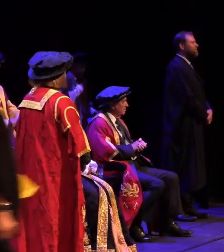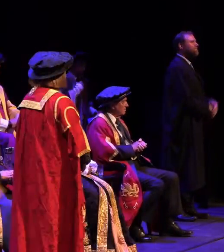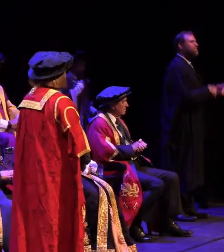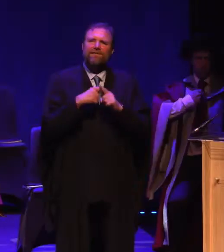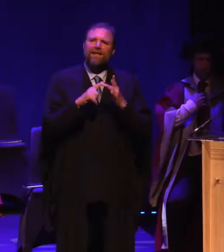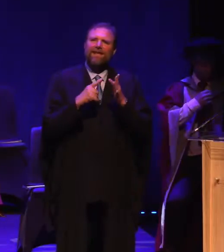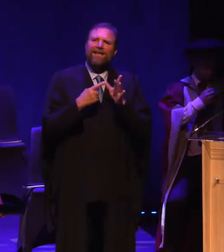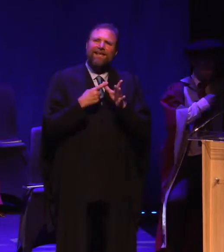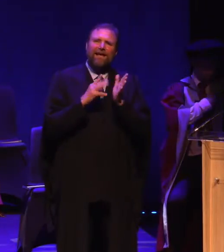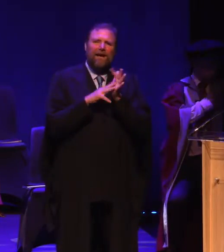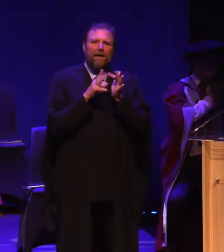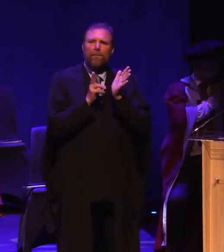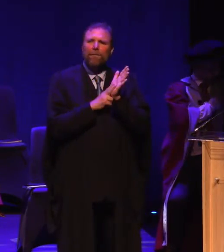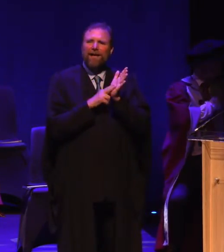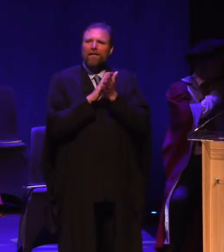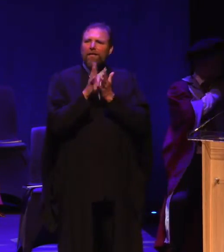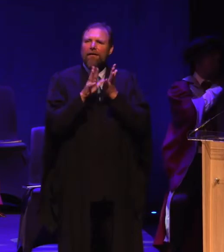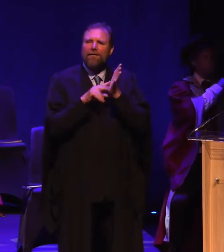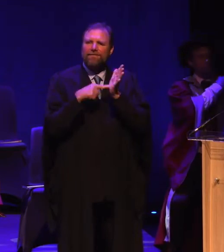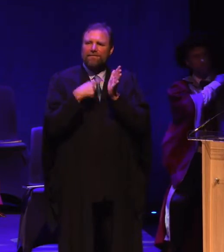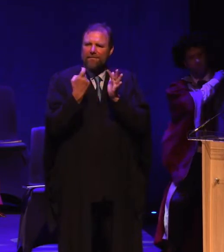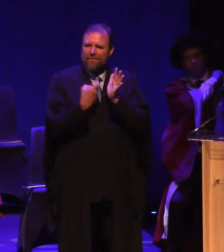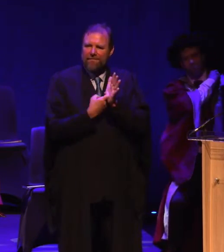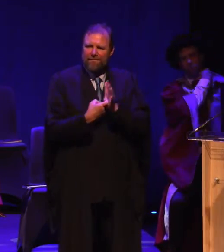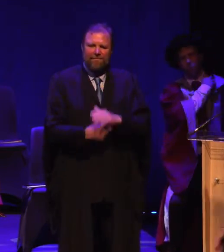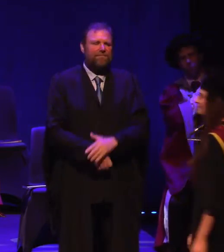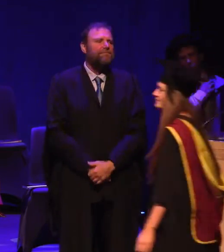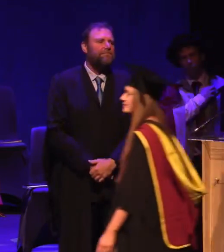Kia Megan Hunter.